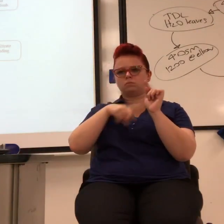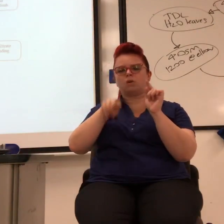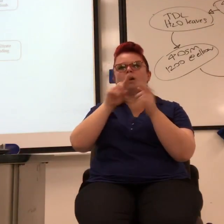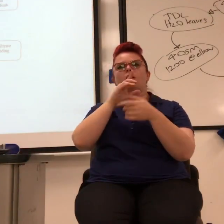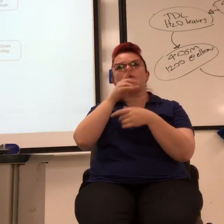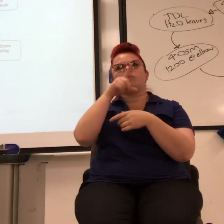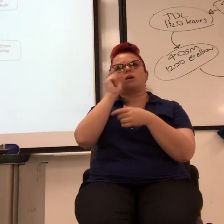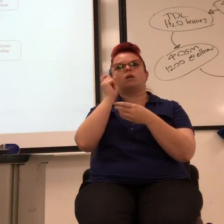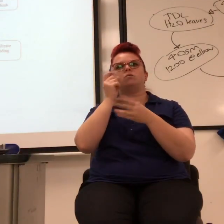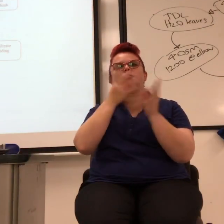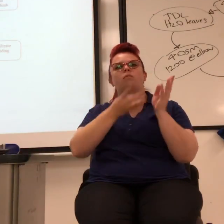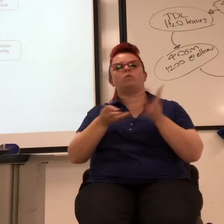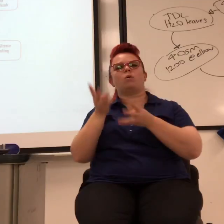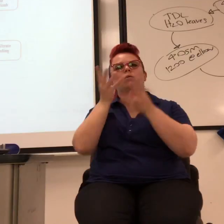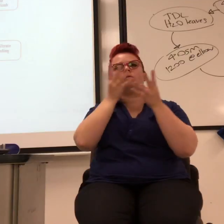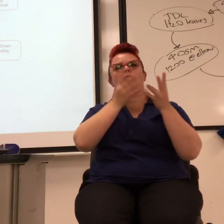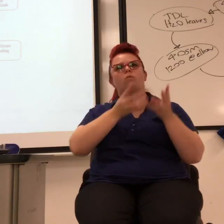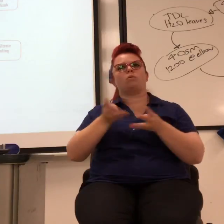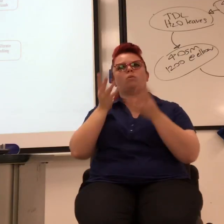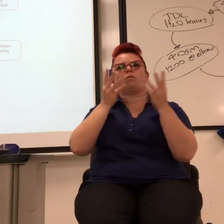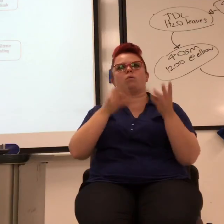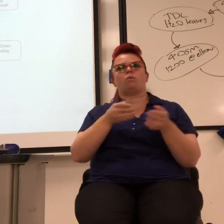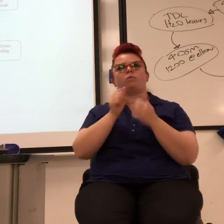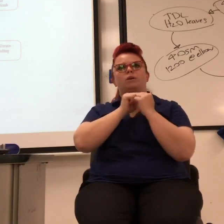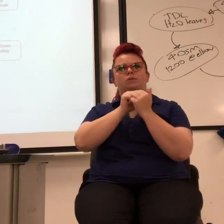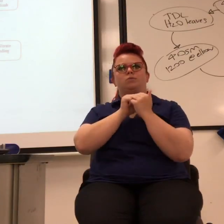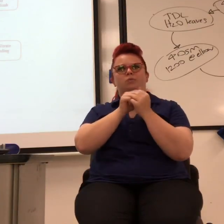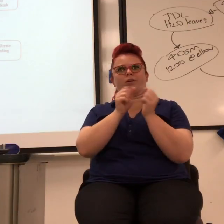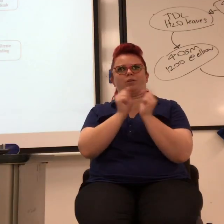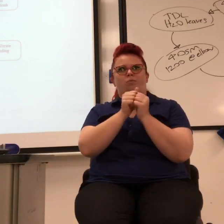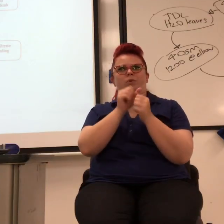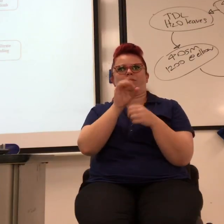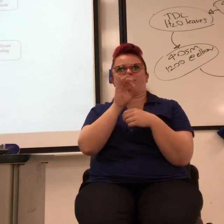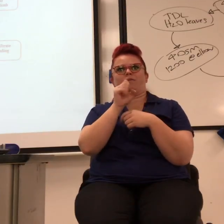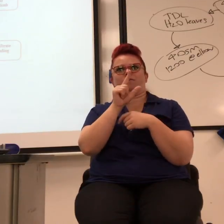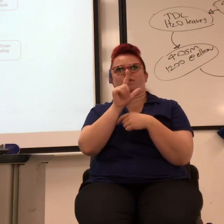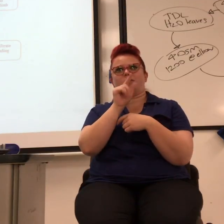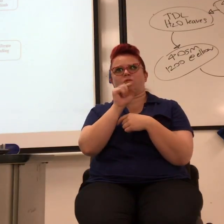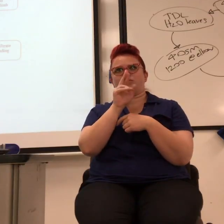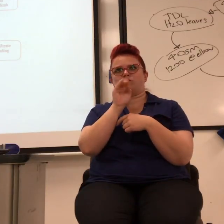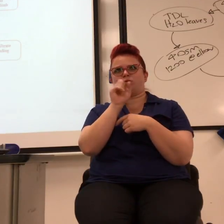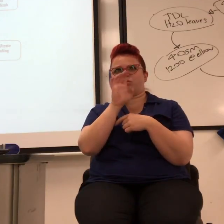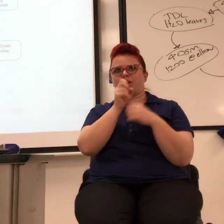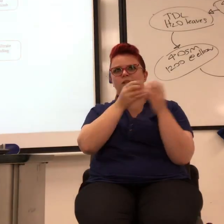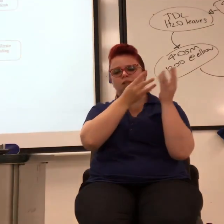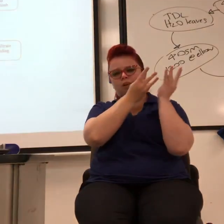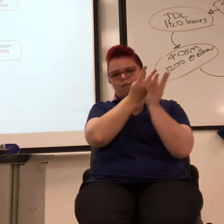the flow of the filtrate is side by side, it affects each other, okay?